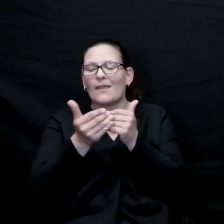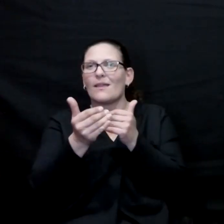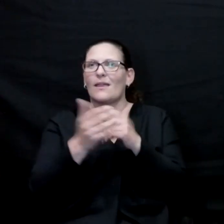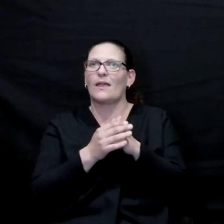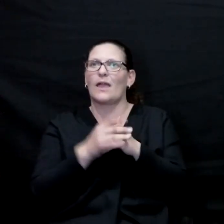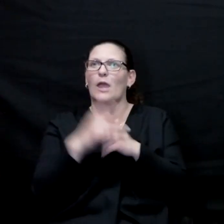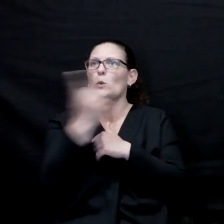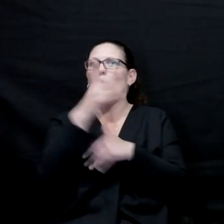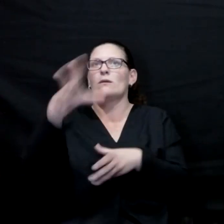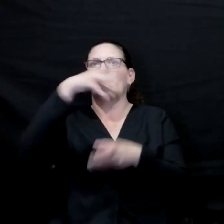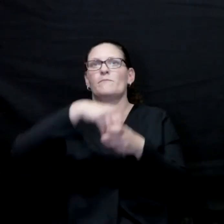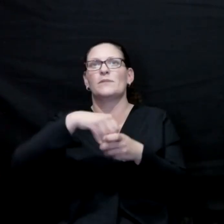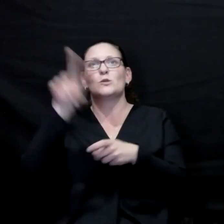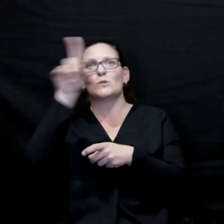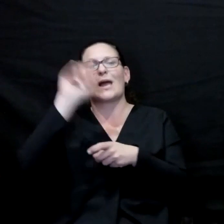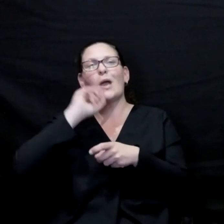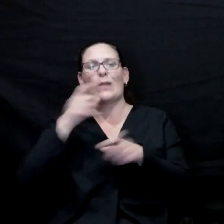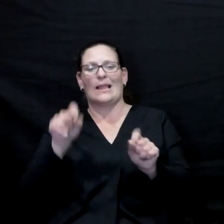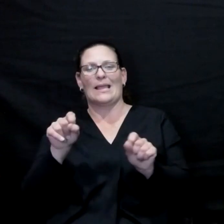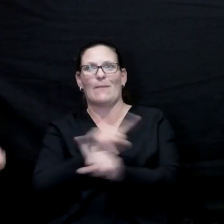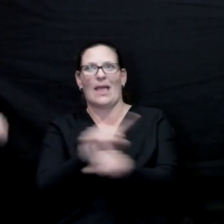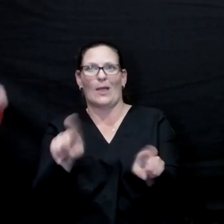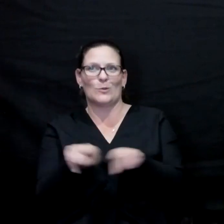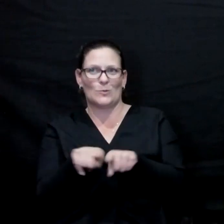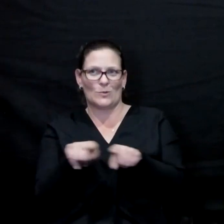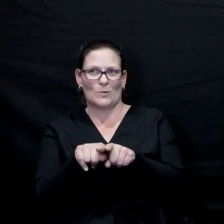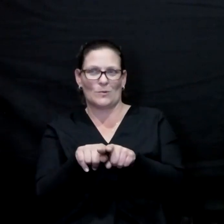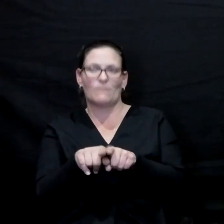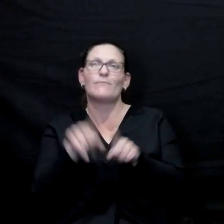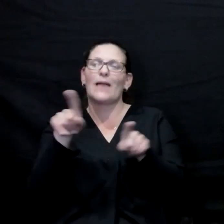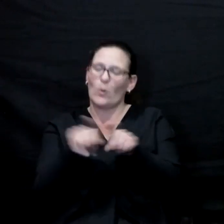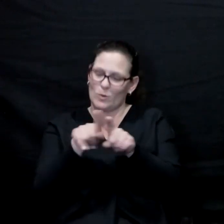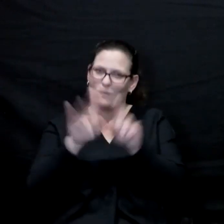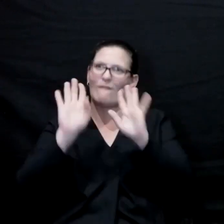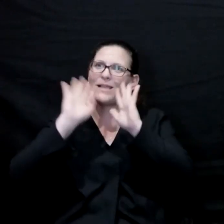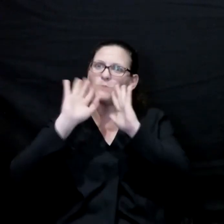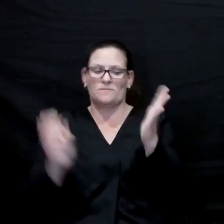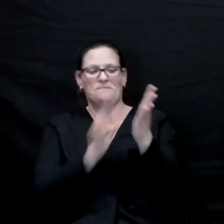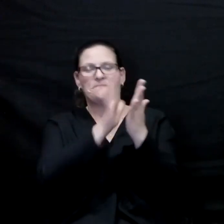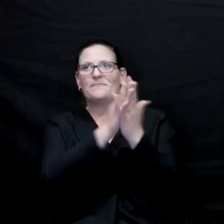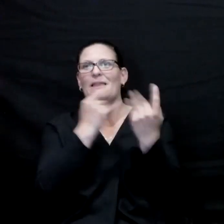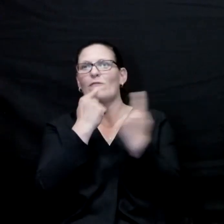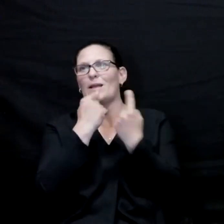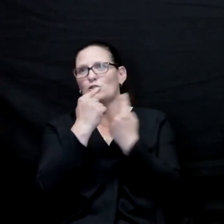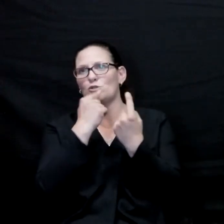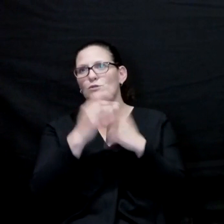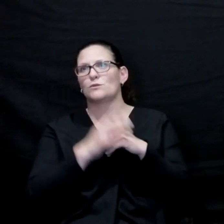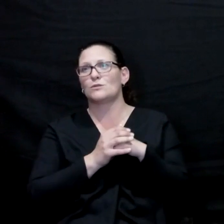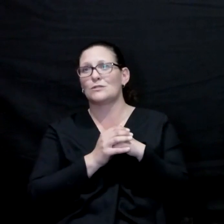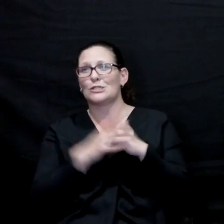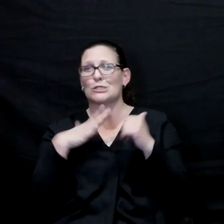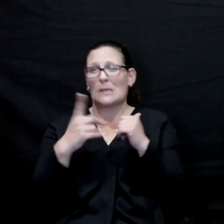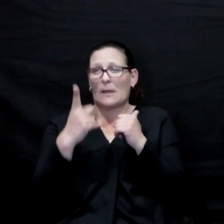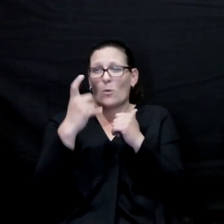mailing list, but also I'll be posting it on Facebook. So I'm just checking one